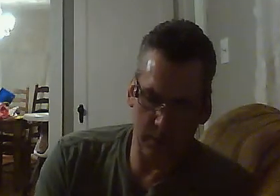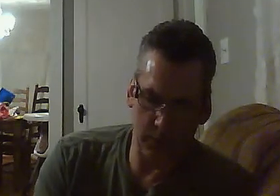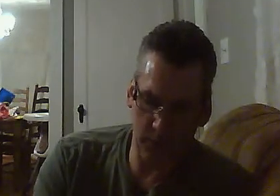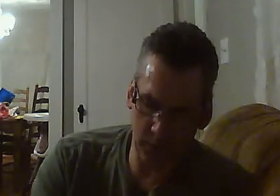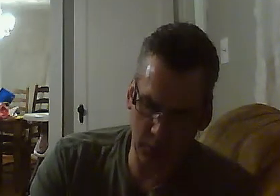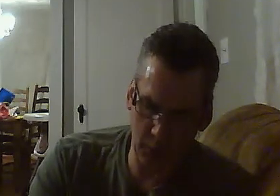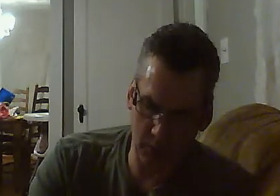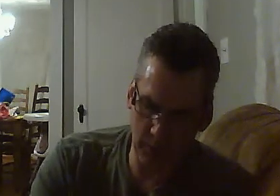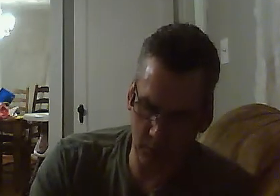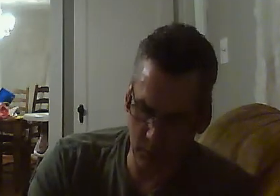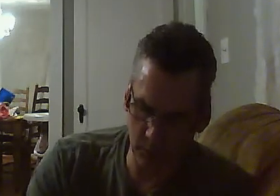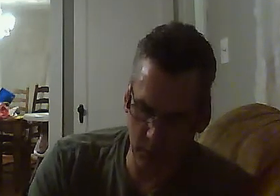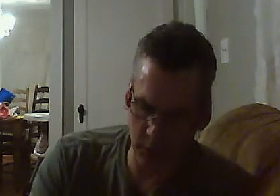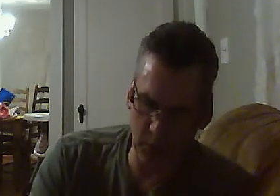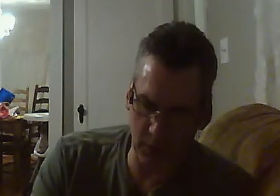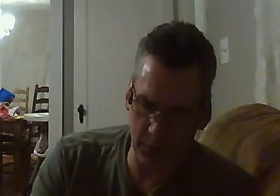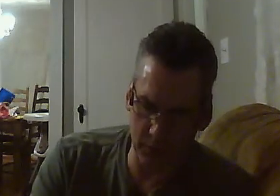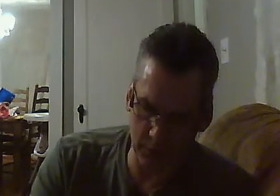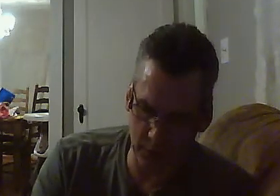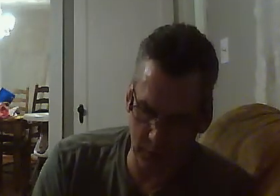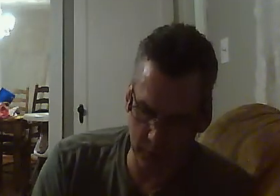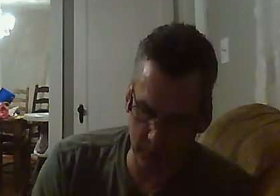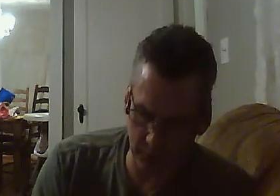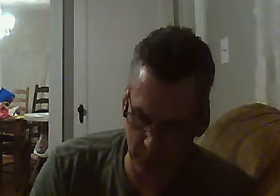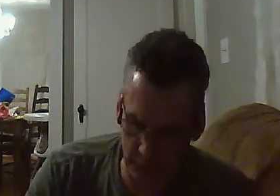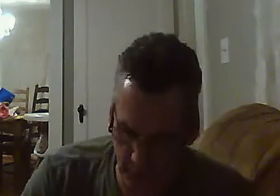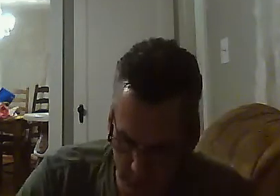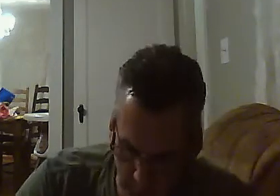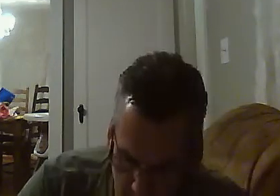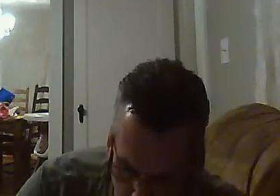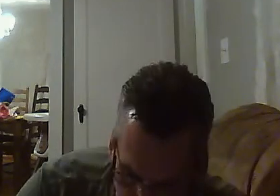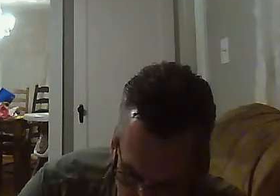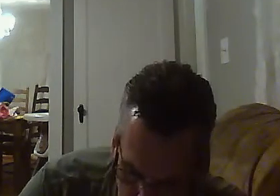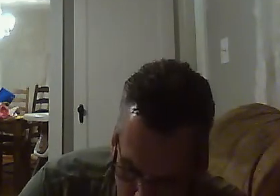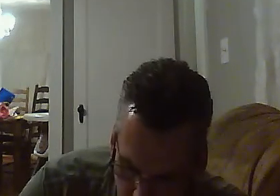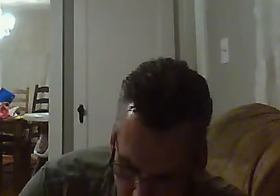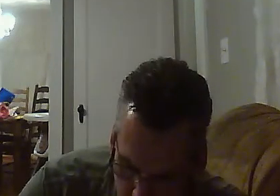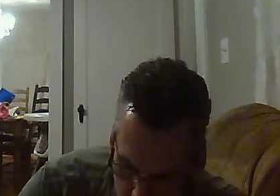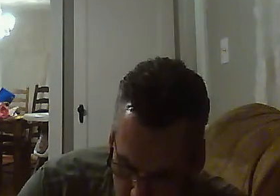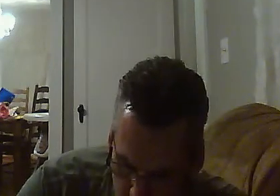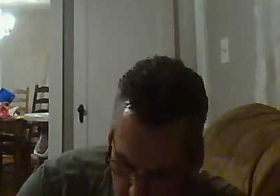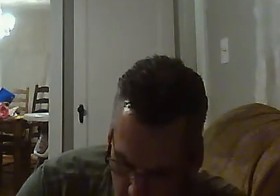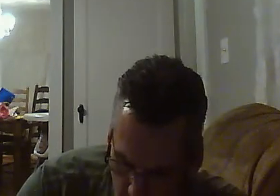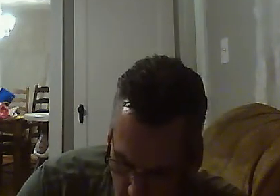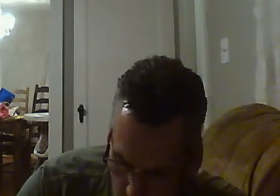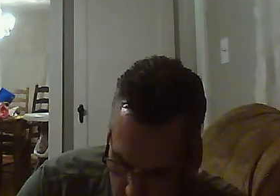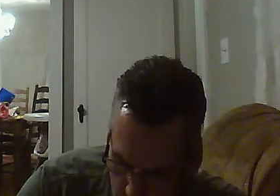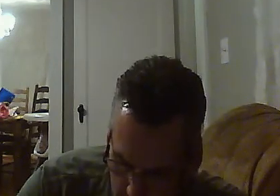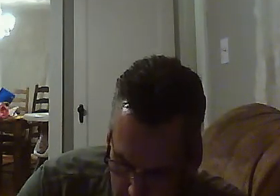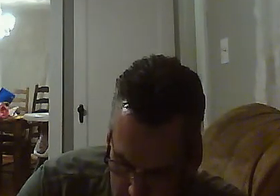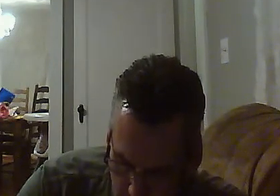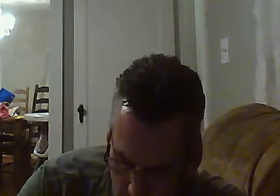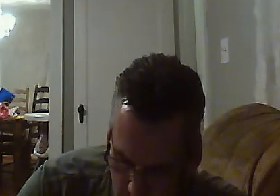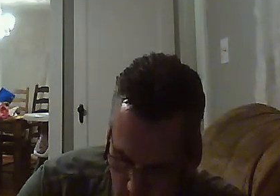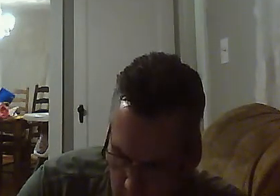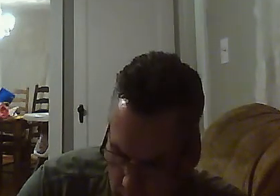we're going to talk about, we're going to talk about some different stuff. We're going to talk about an open capacitor. We're going to talk